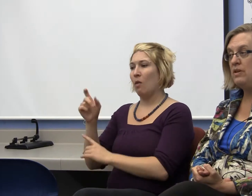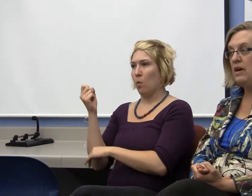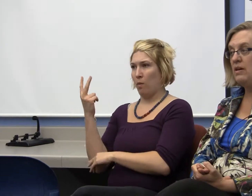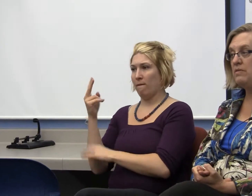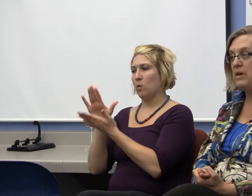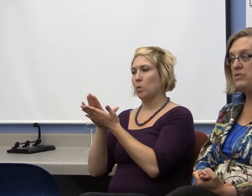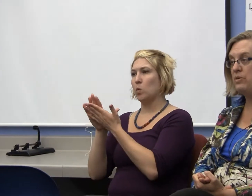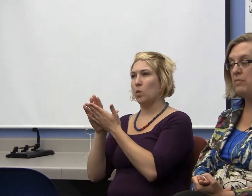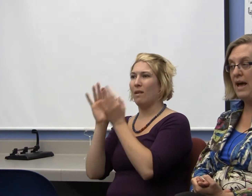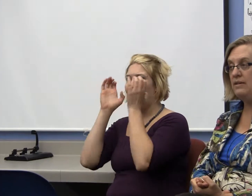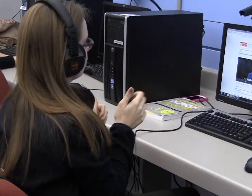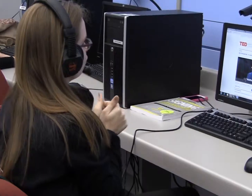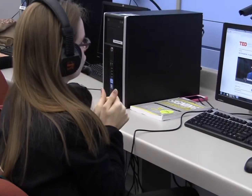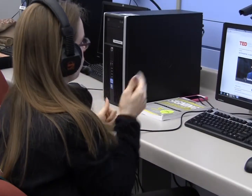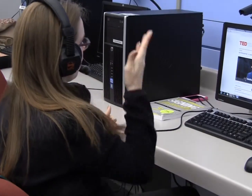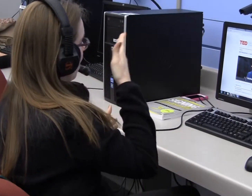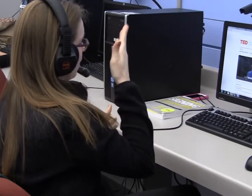with a mentor from that